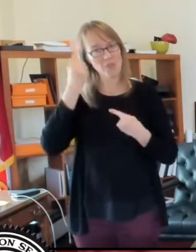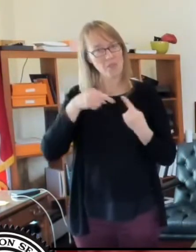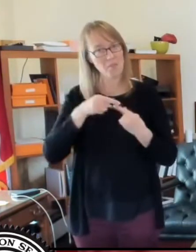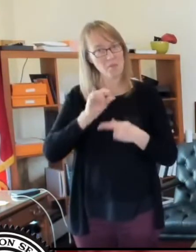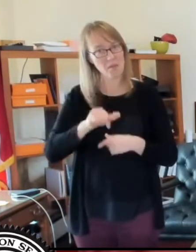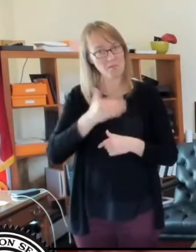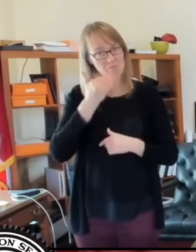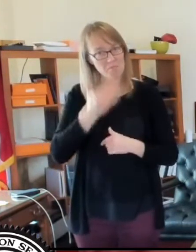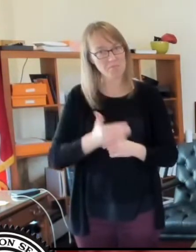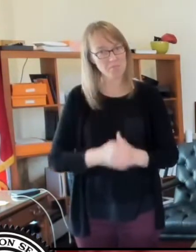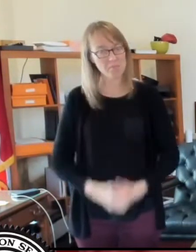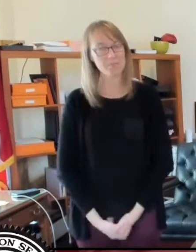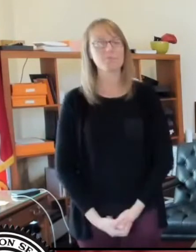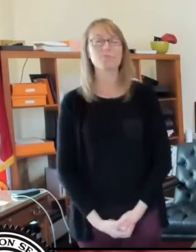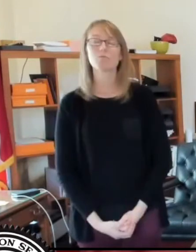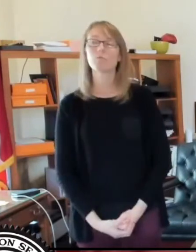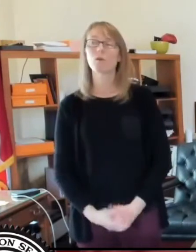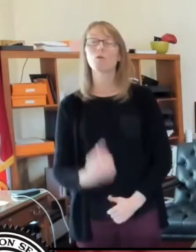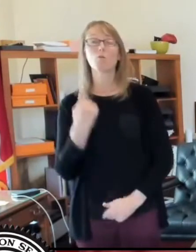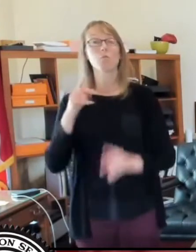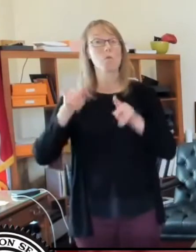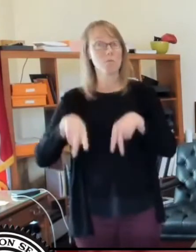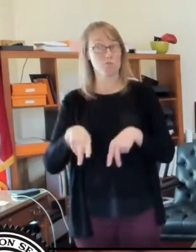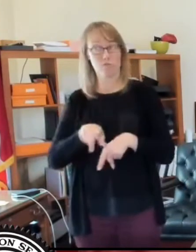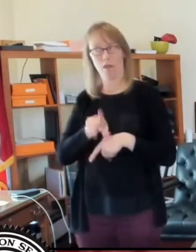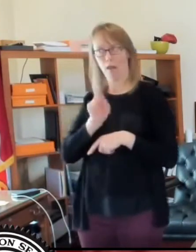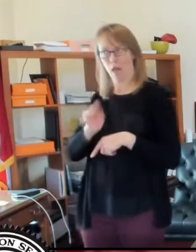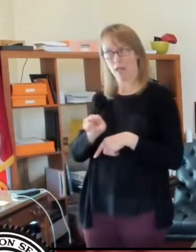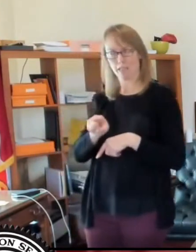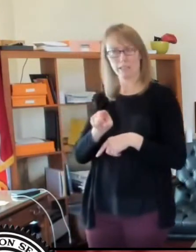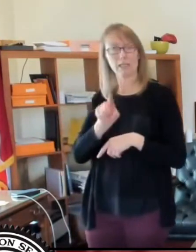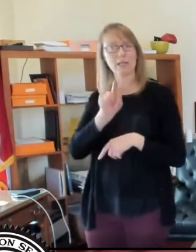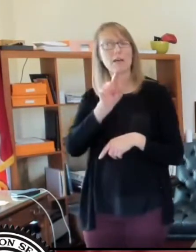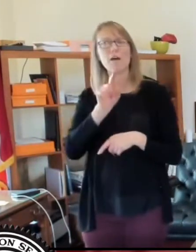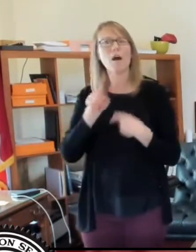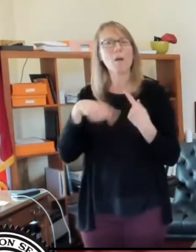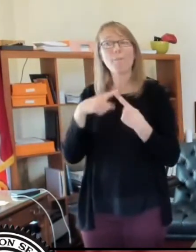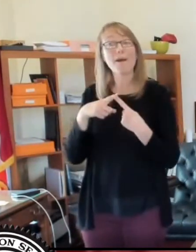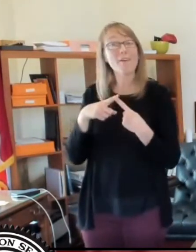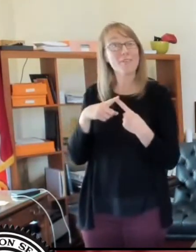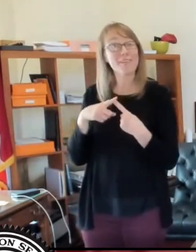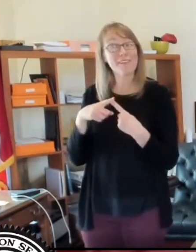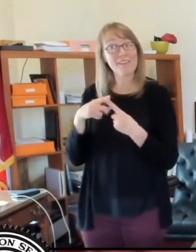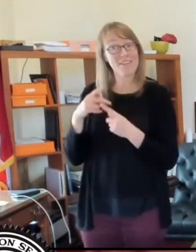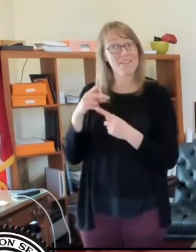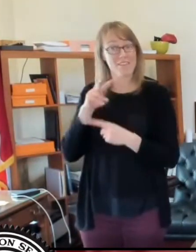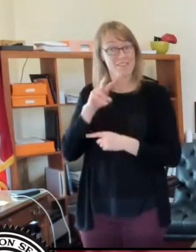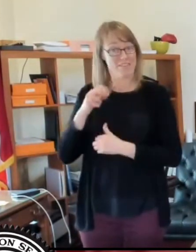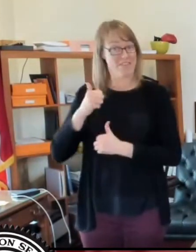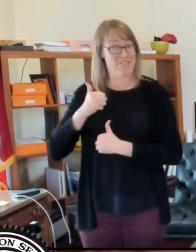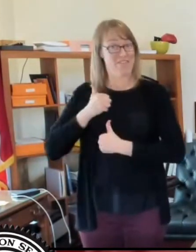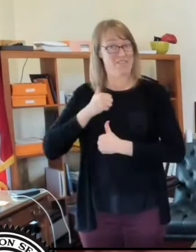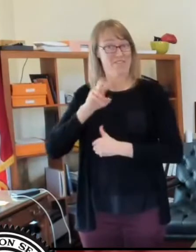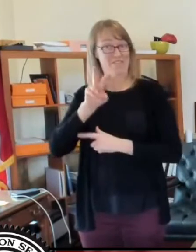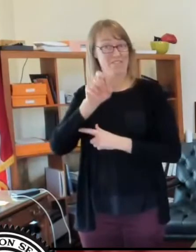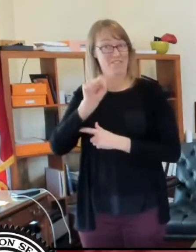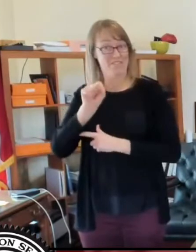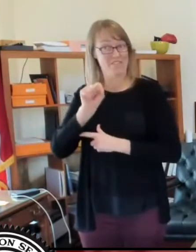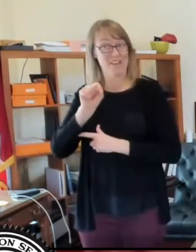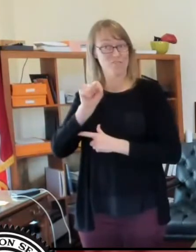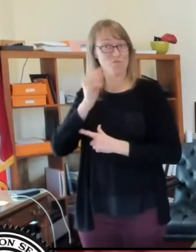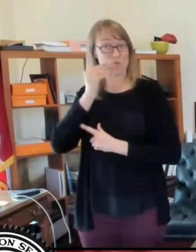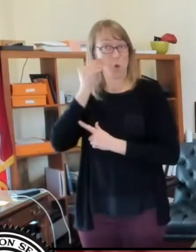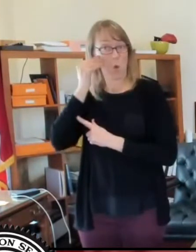of Tiny House Village and how people will be able to go about getting placed or considered for